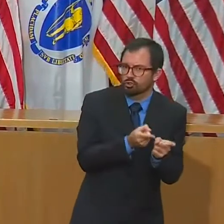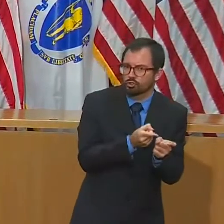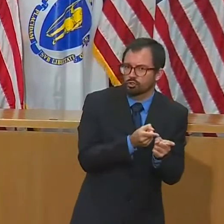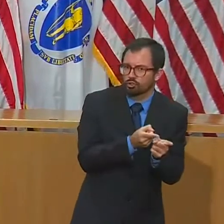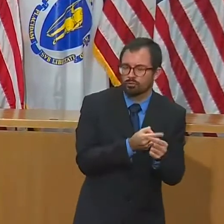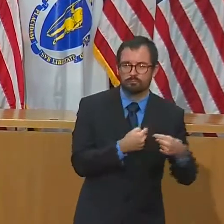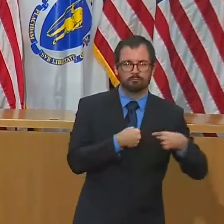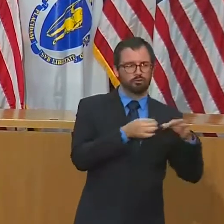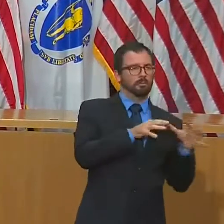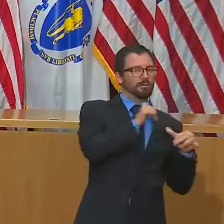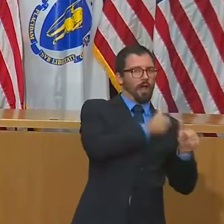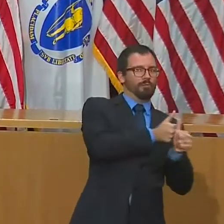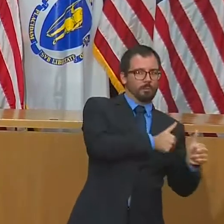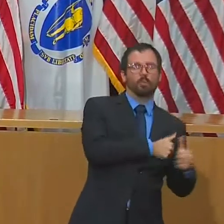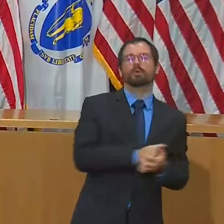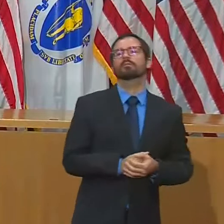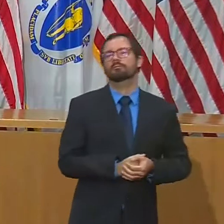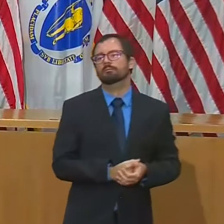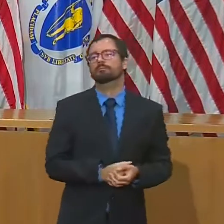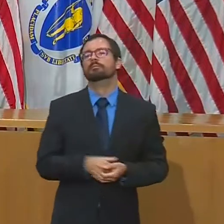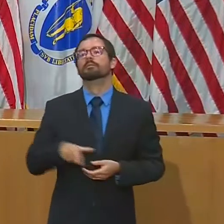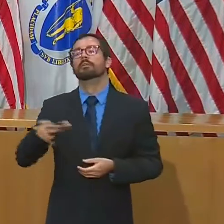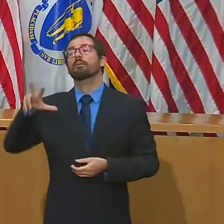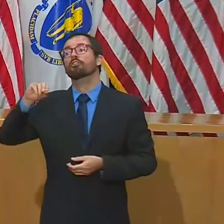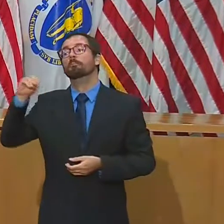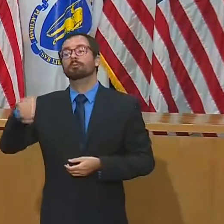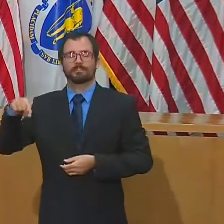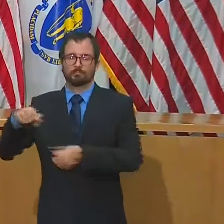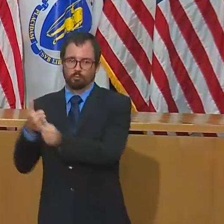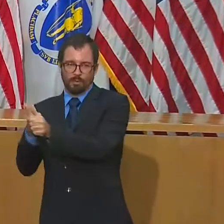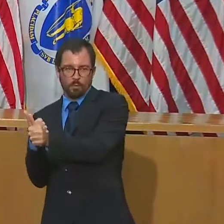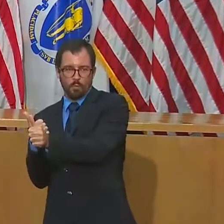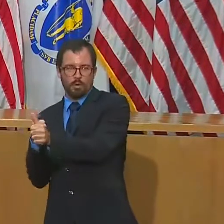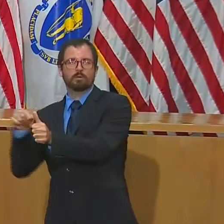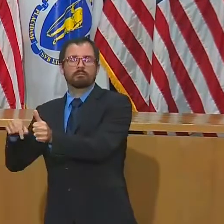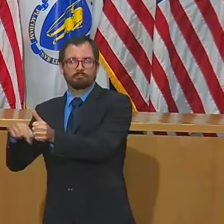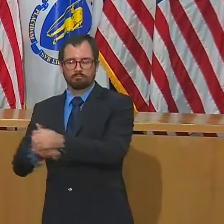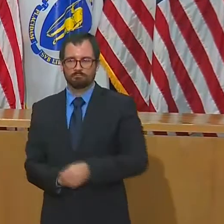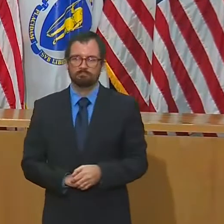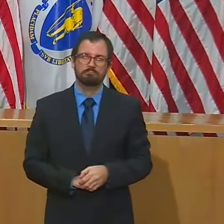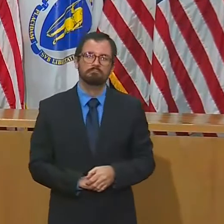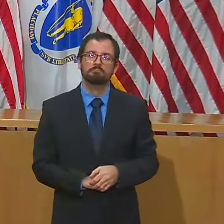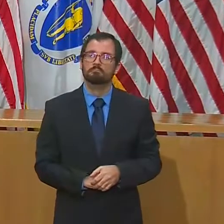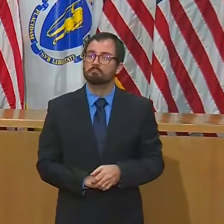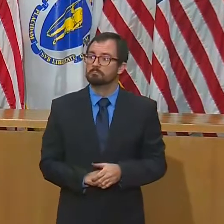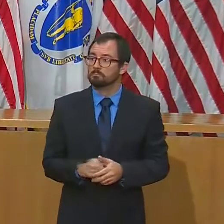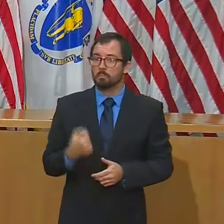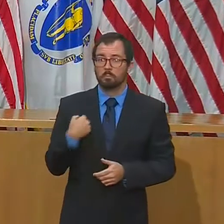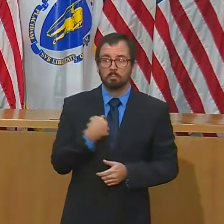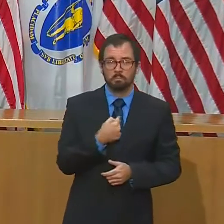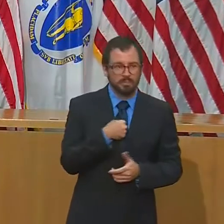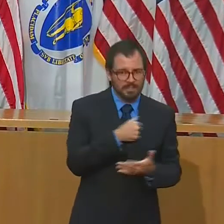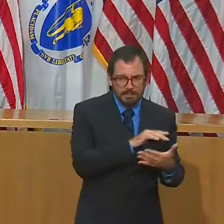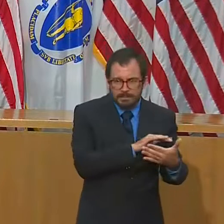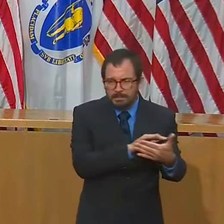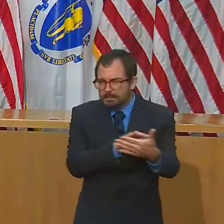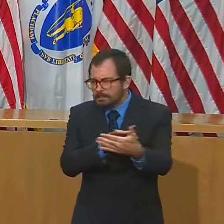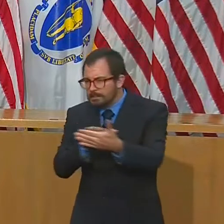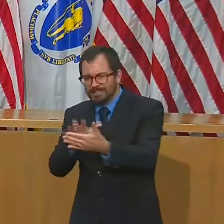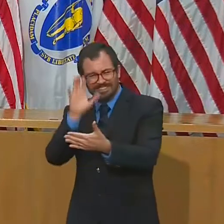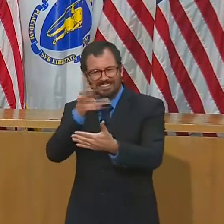March. Since then, we've learned a tremendous amount about COVID and have put together guidelines to allow for a productive and safe